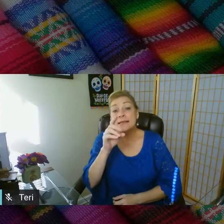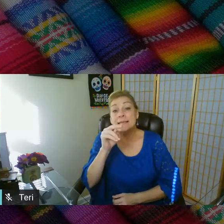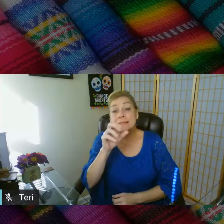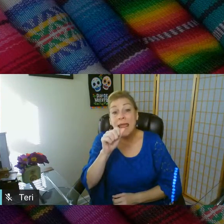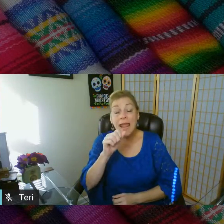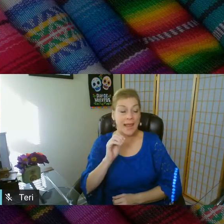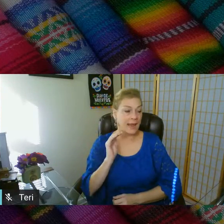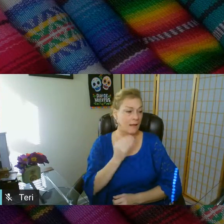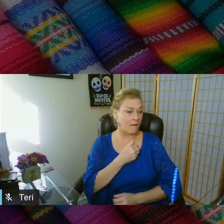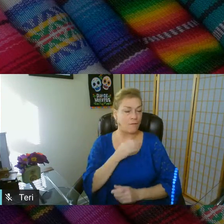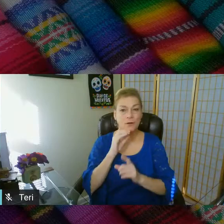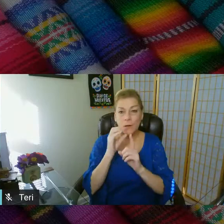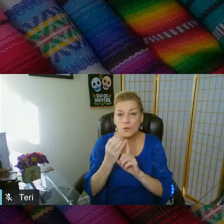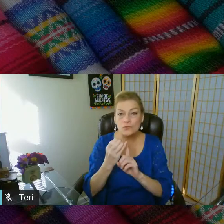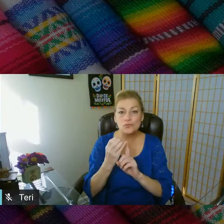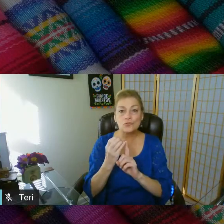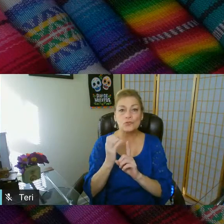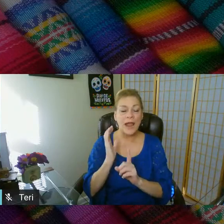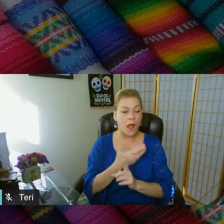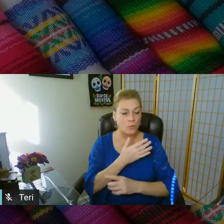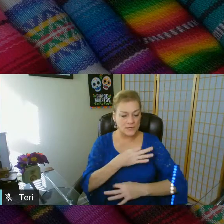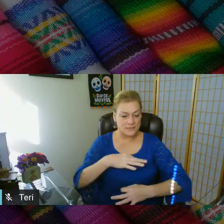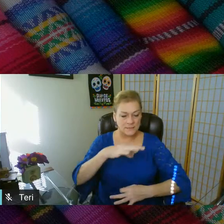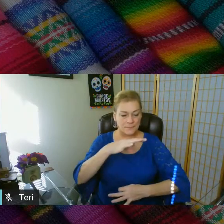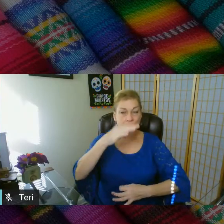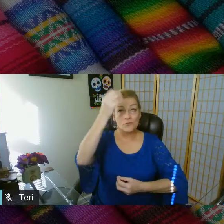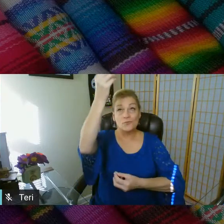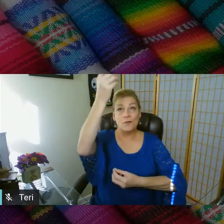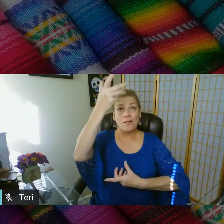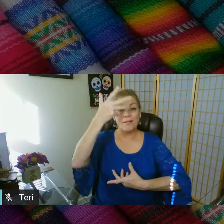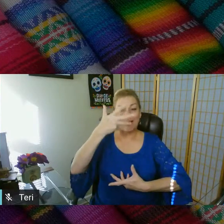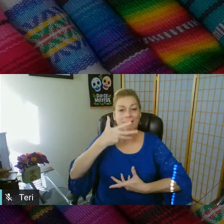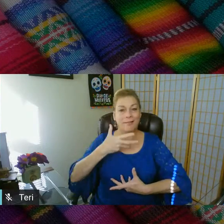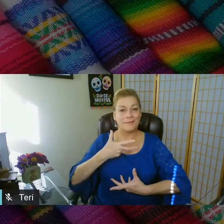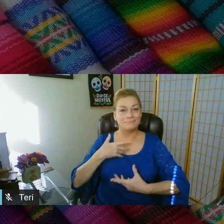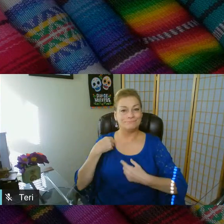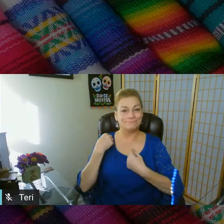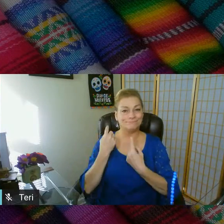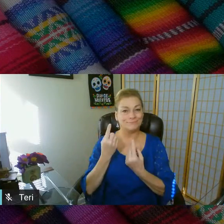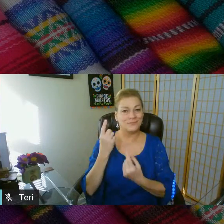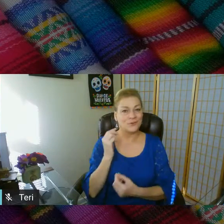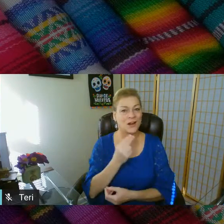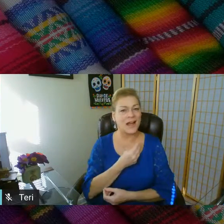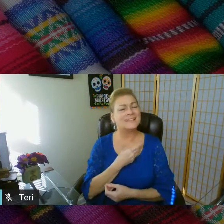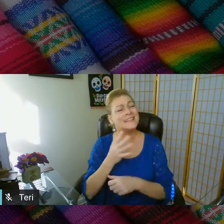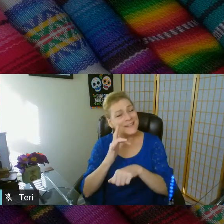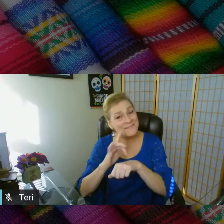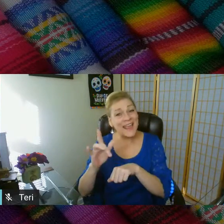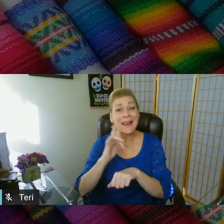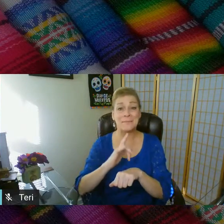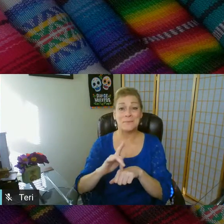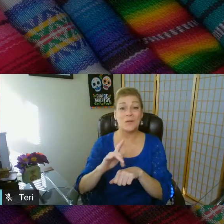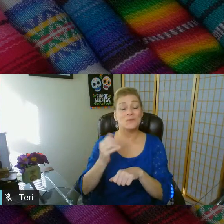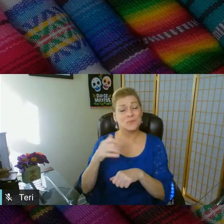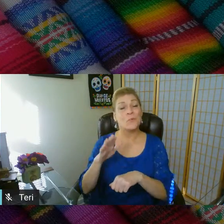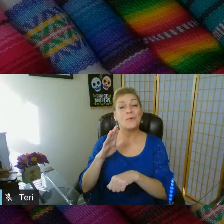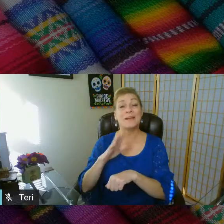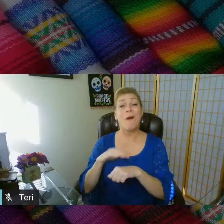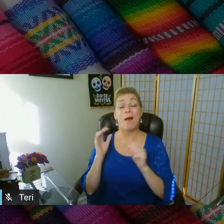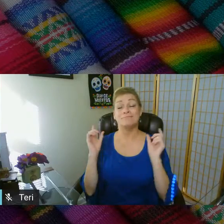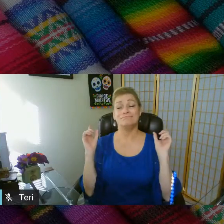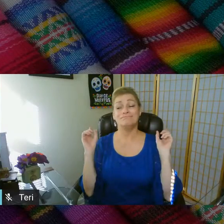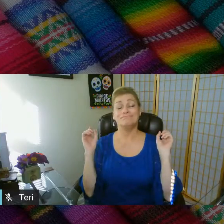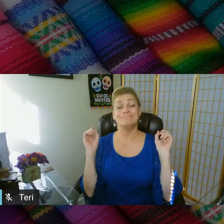and into our spiritual inheritance for us that is available to us. And so we call it forward.